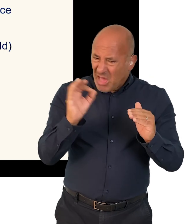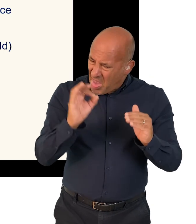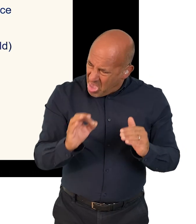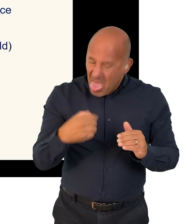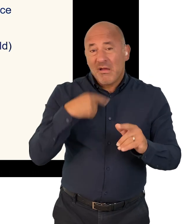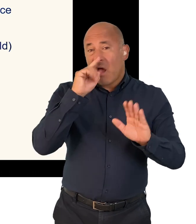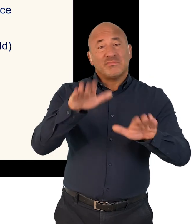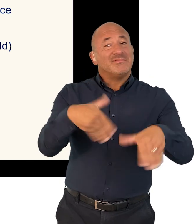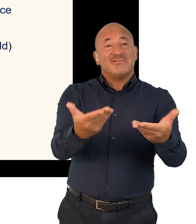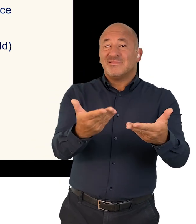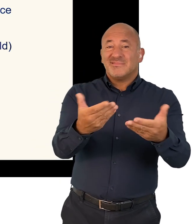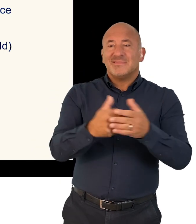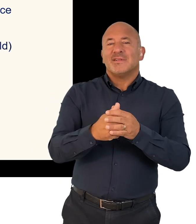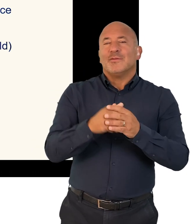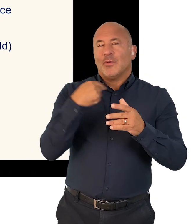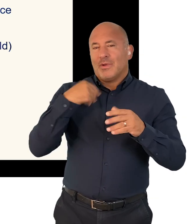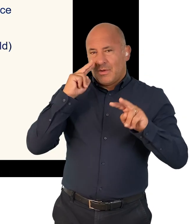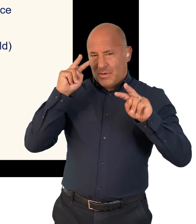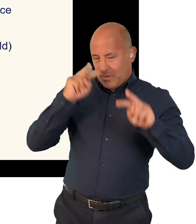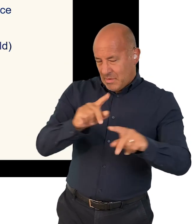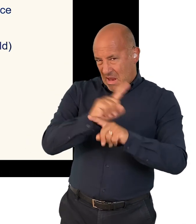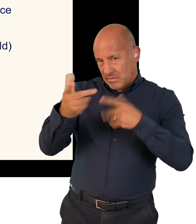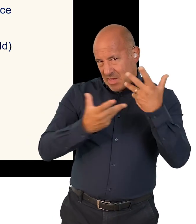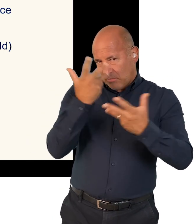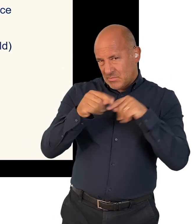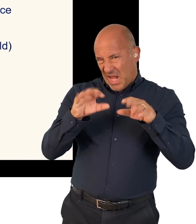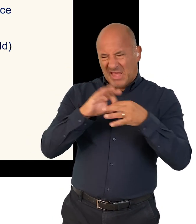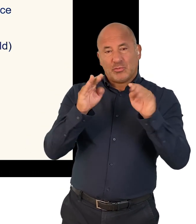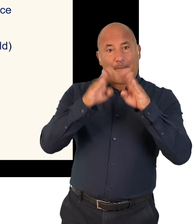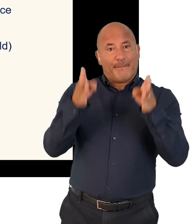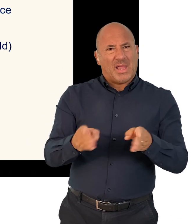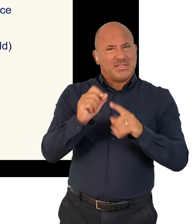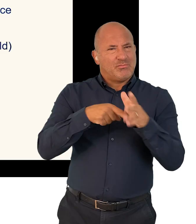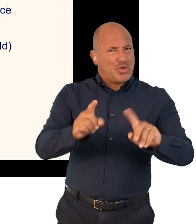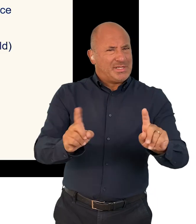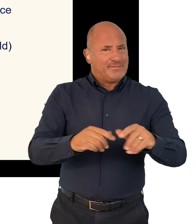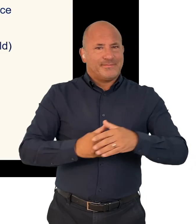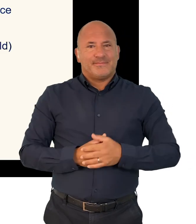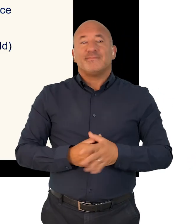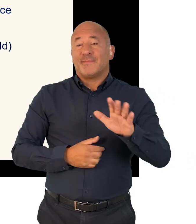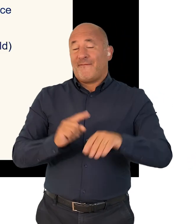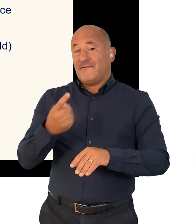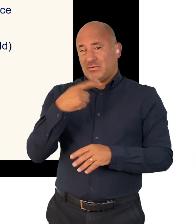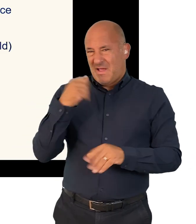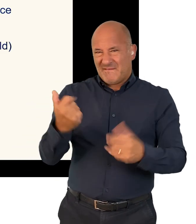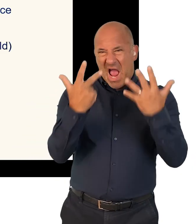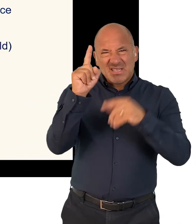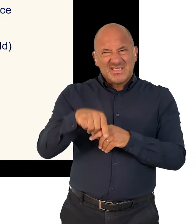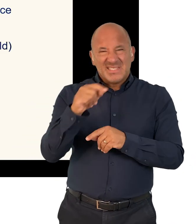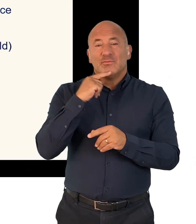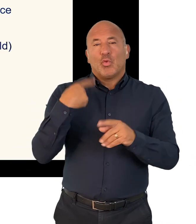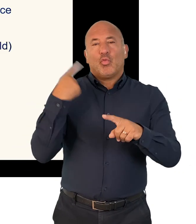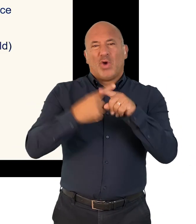will be ineligible, and we will look more closely at these building project requirements later on in the video. Now we'll just have a run through of each one of these 8